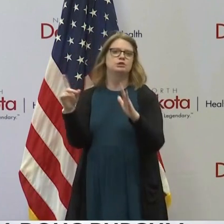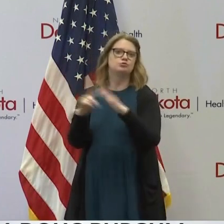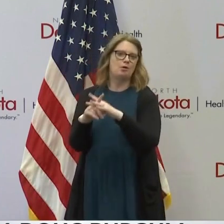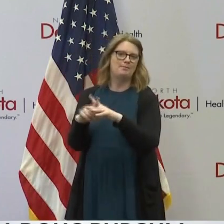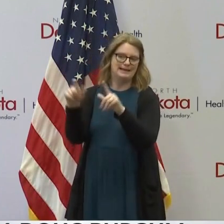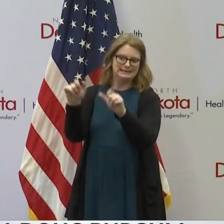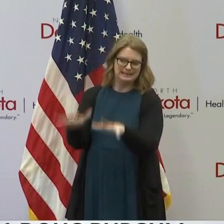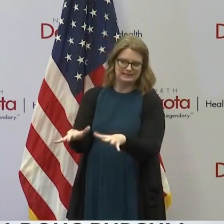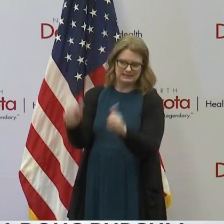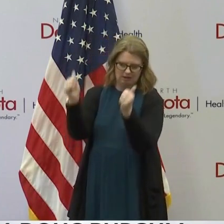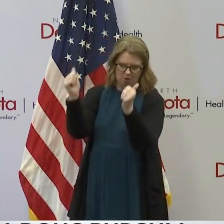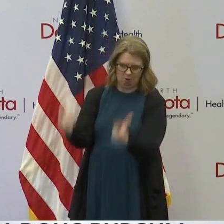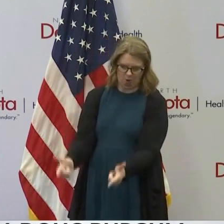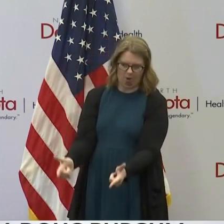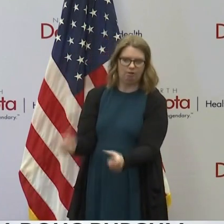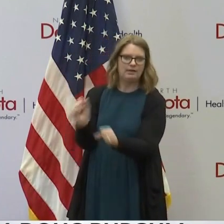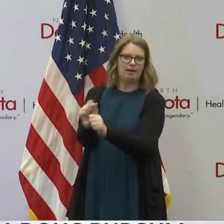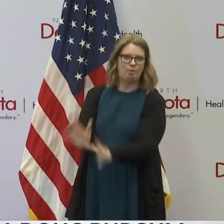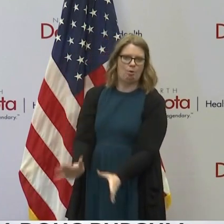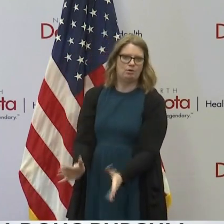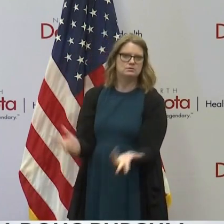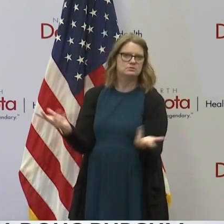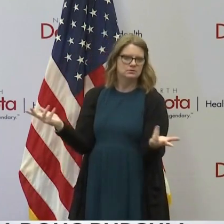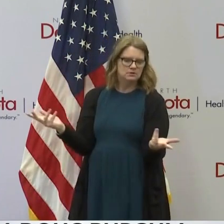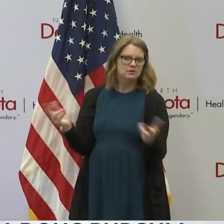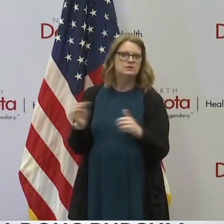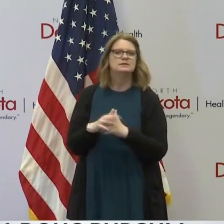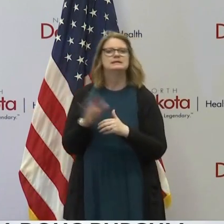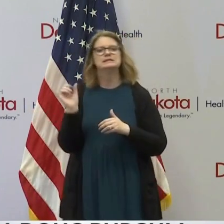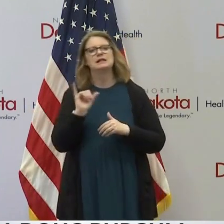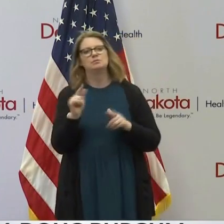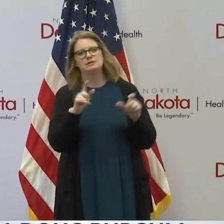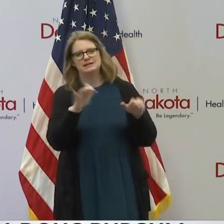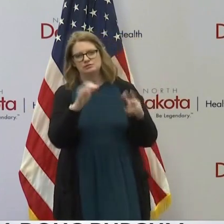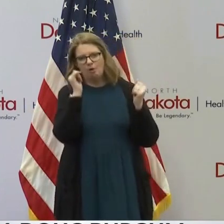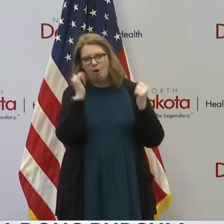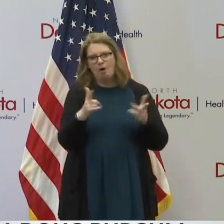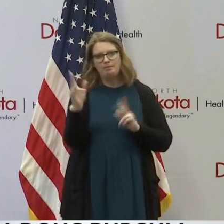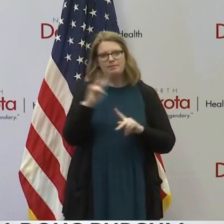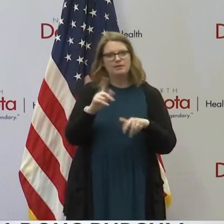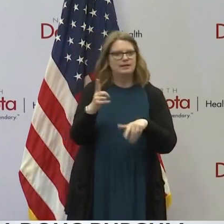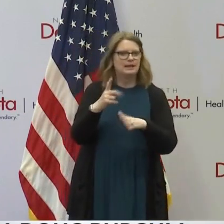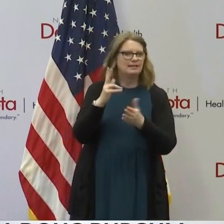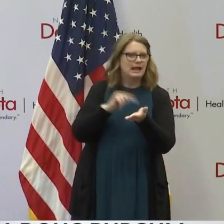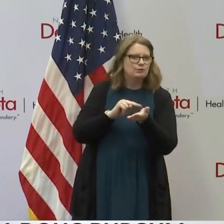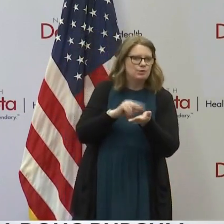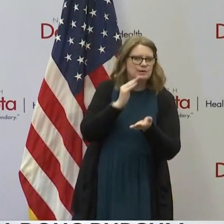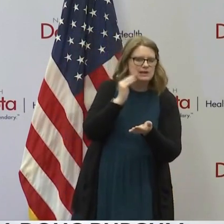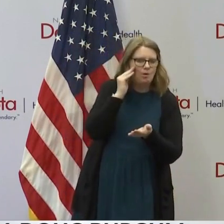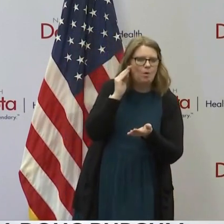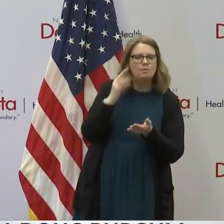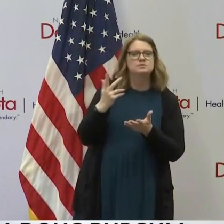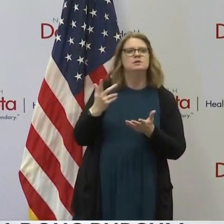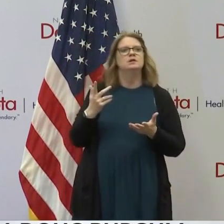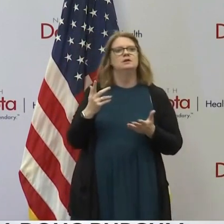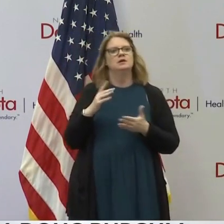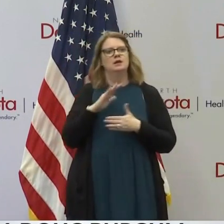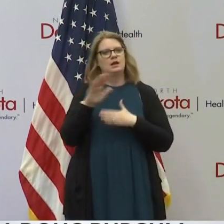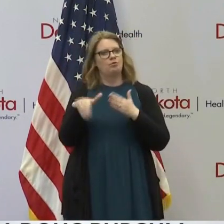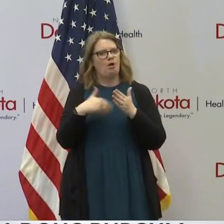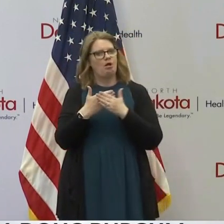in and test all their employees the same way when we went through and would test everybody in long-term care, or all